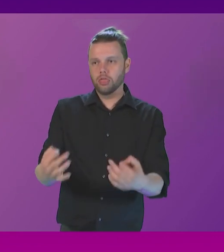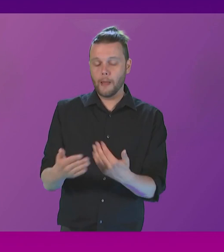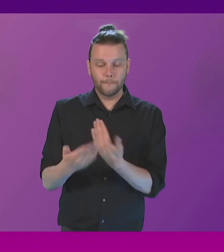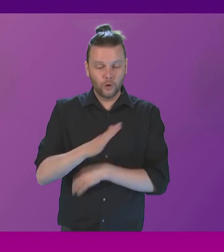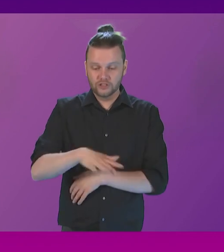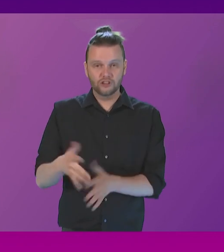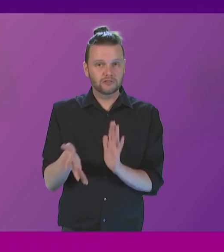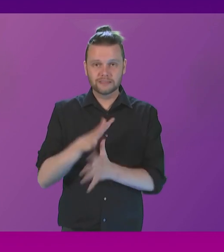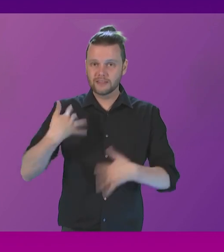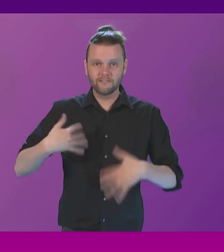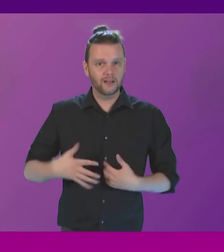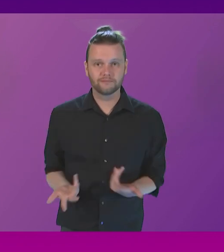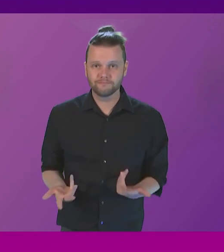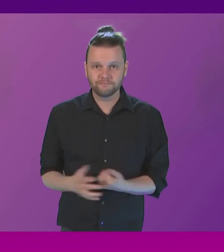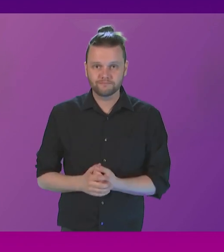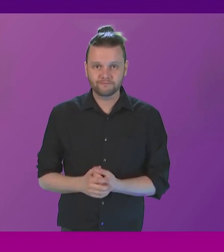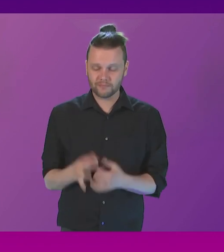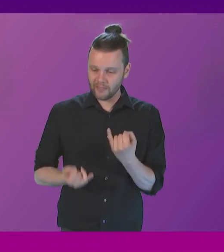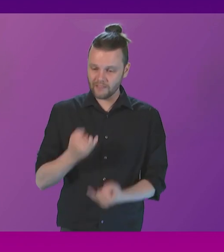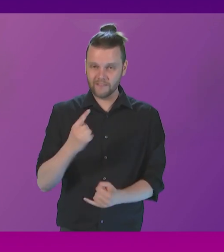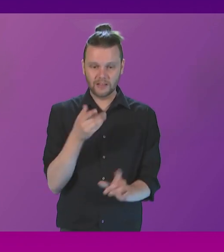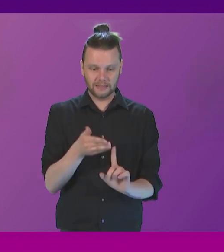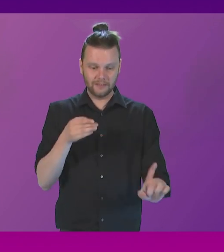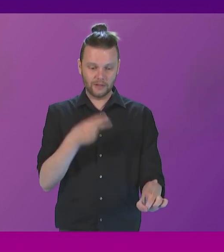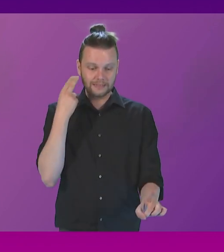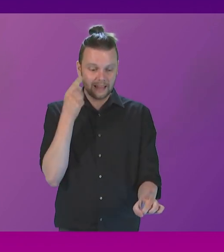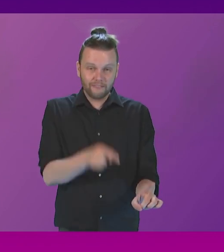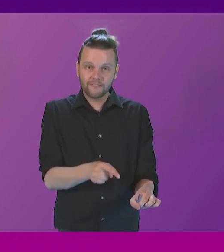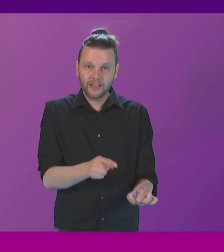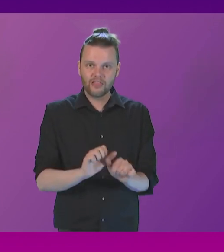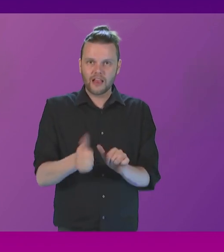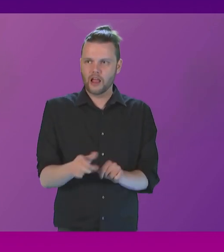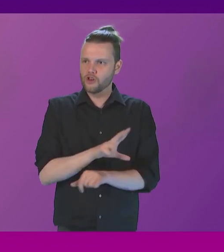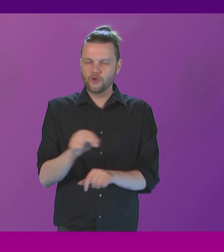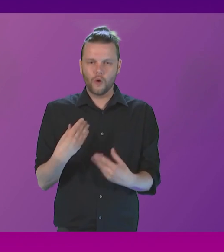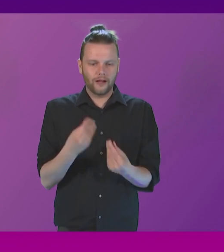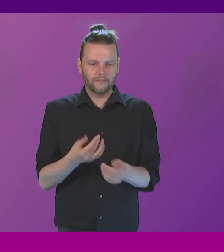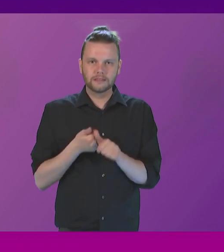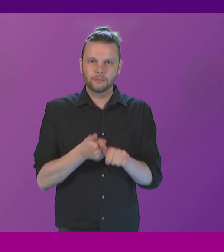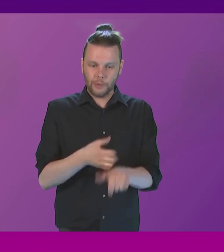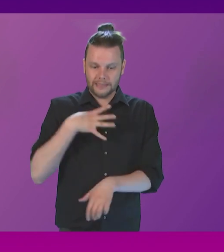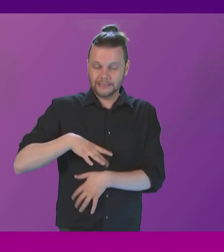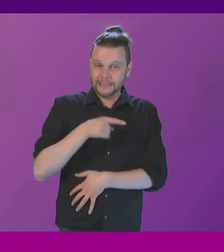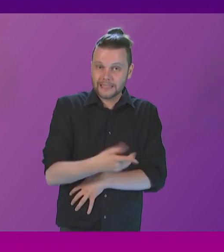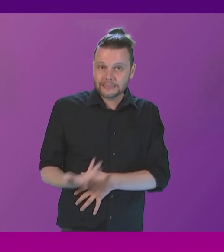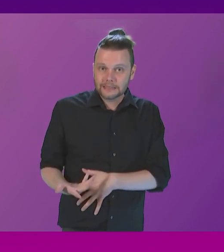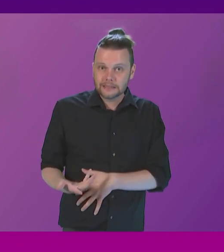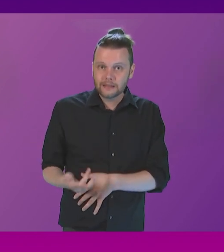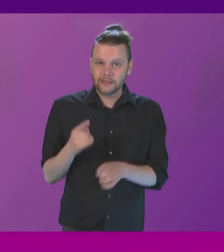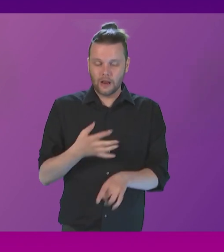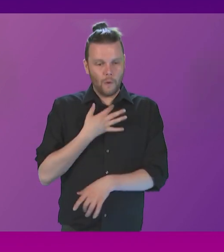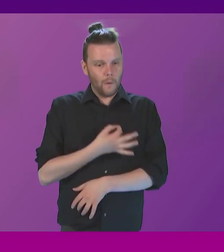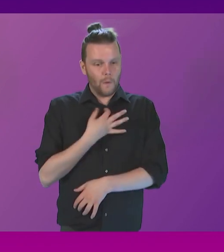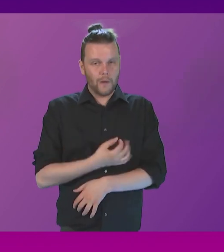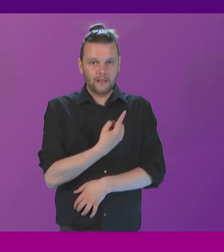suffer. By failing to first identify these children's deafness and then not providing the support they need, there is a risk